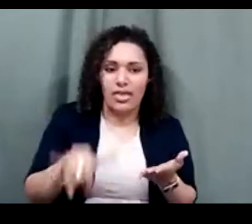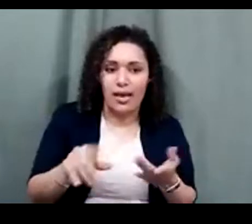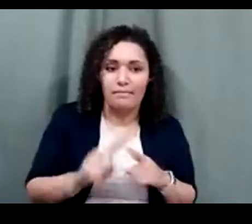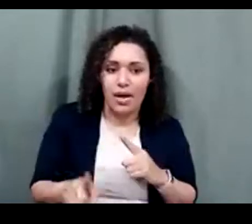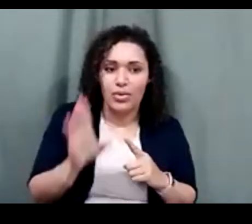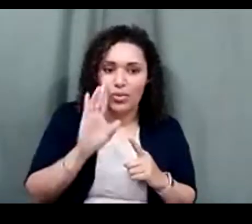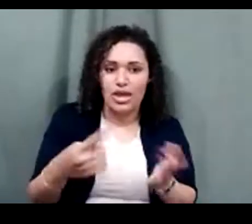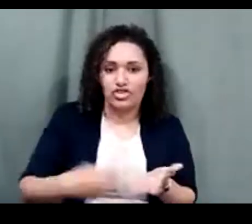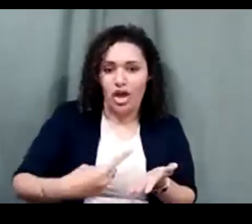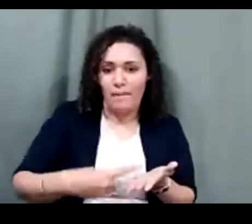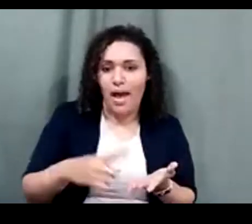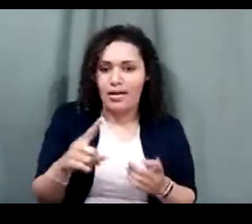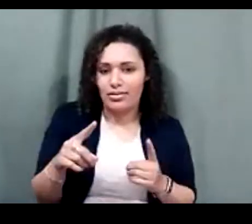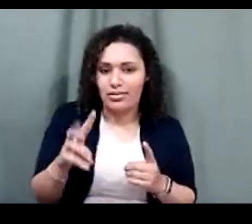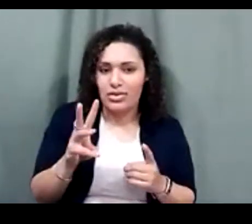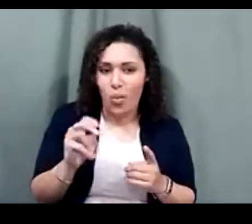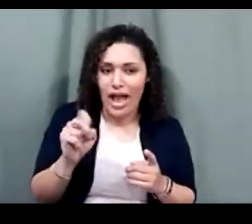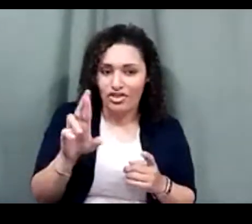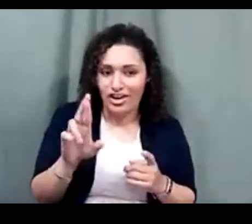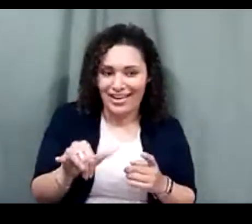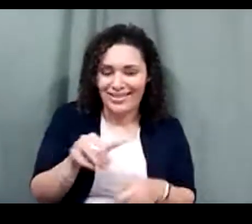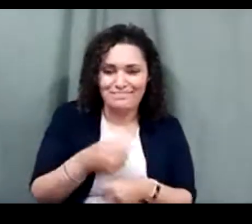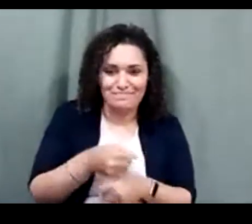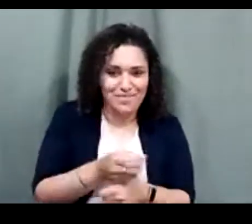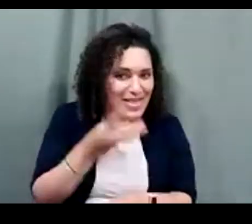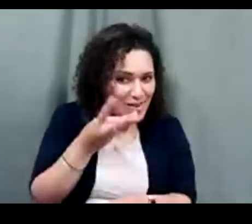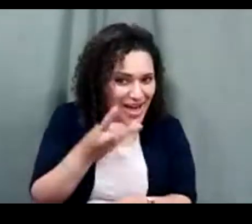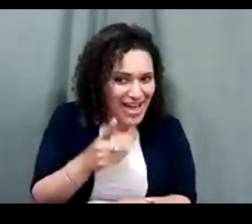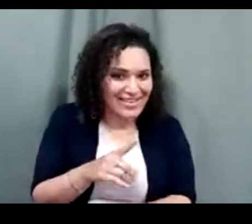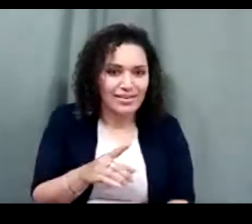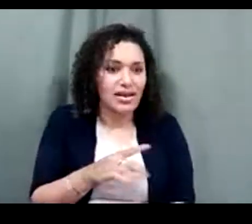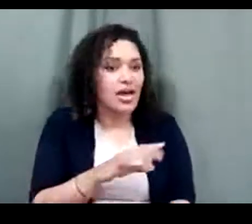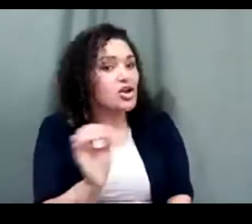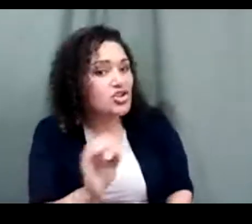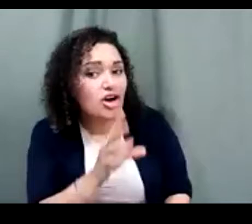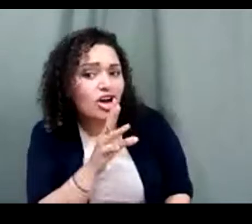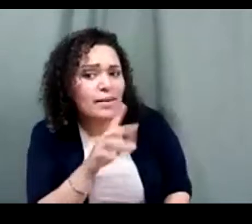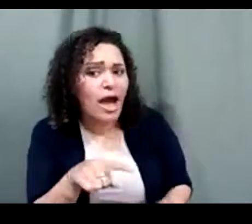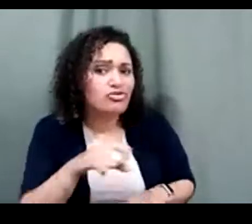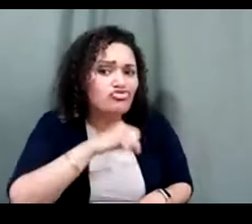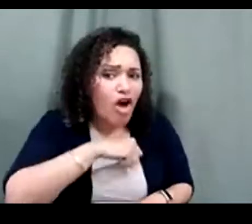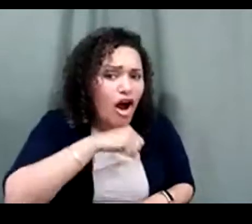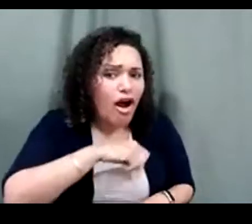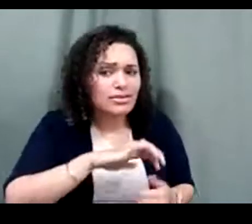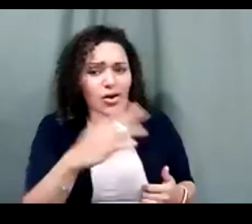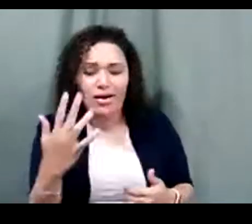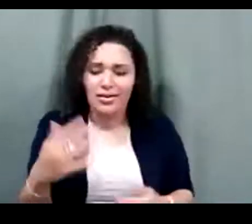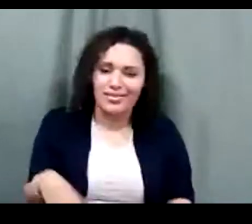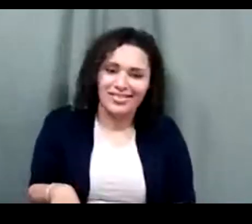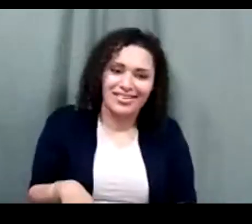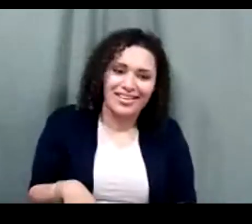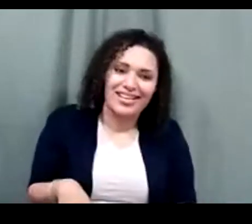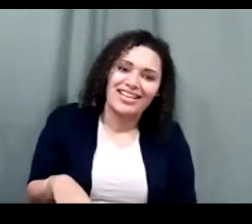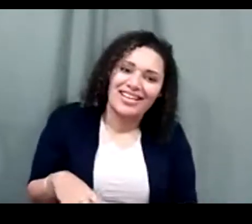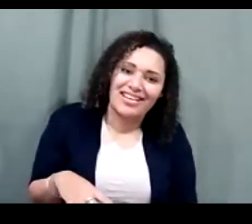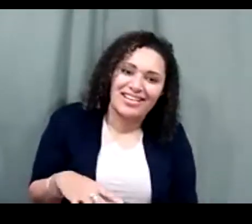Yeah, I think I'll try to stick to it. No talking about rocks. Yeah, why they make it better. Sarah said a couple of things